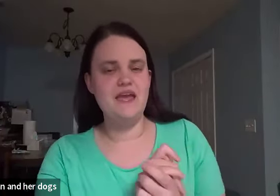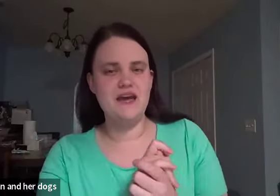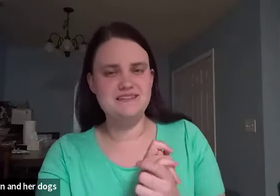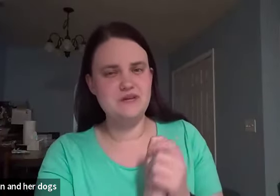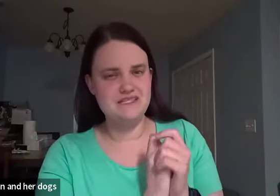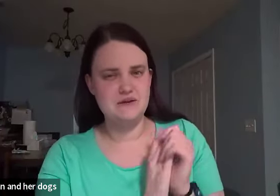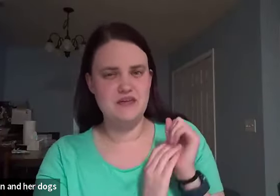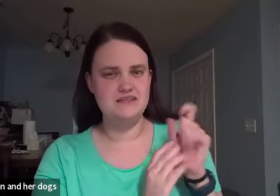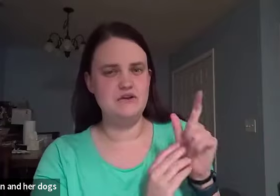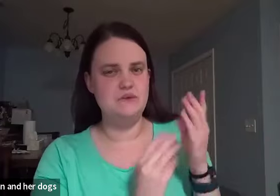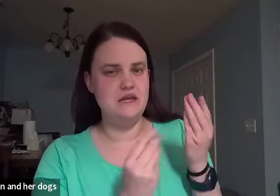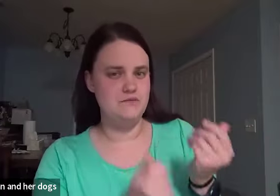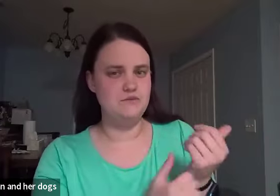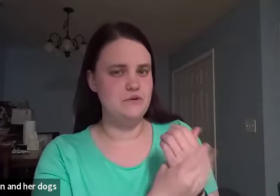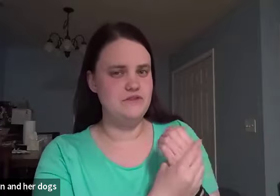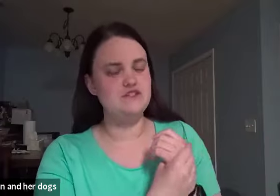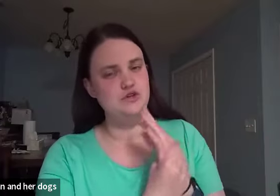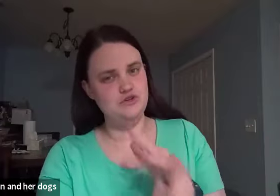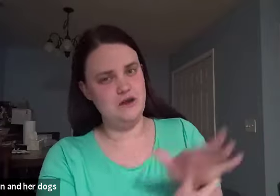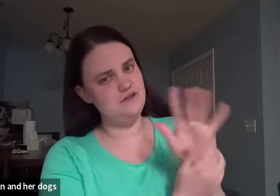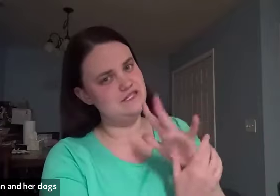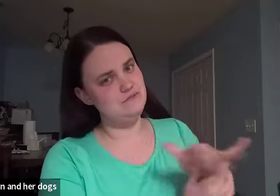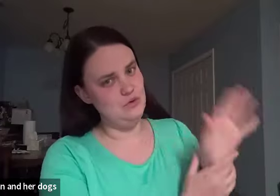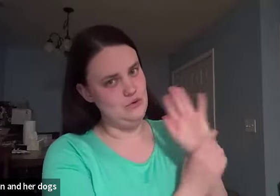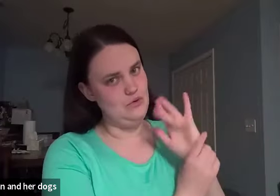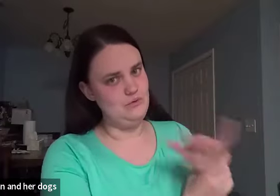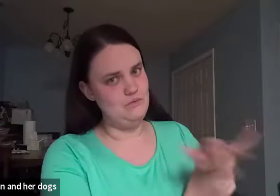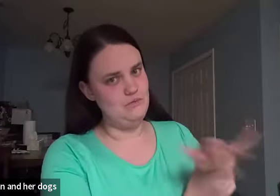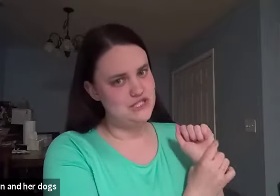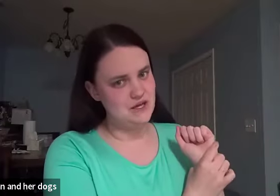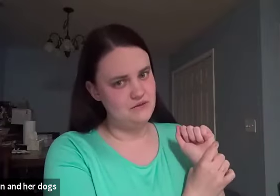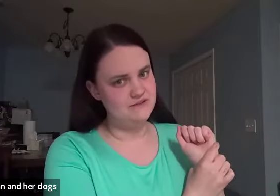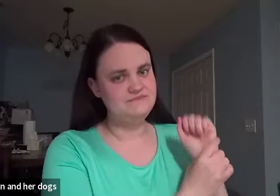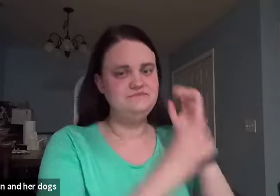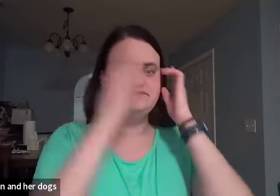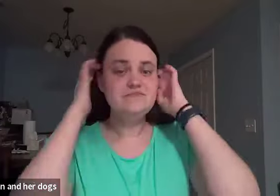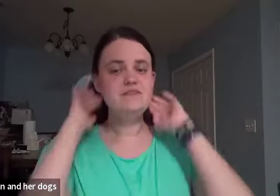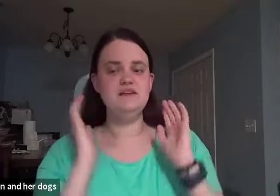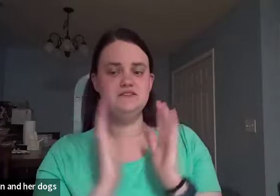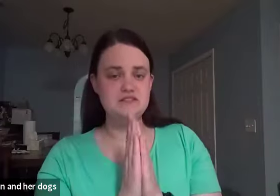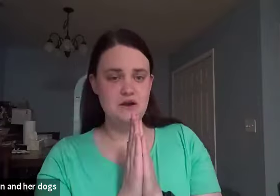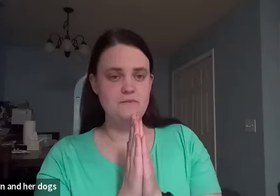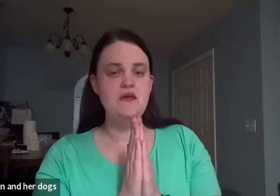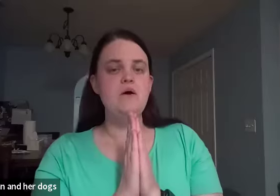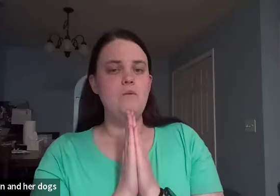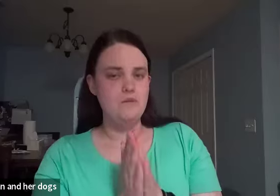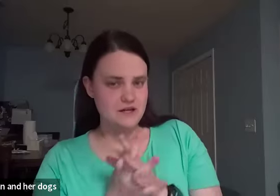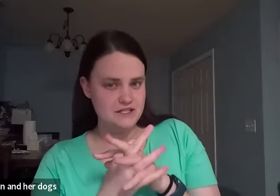And that's the biggest thing with ASL is being comfortable with it. So you do have that smooth motions going. So what we're going to